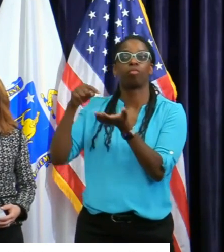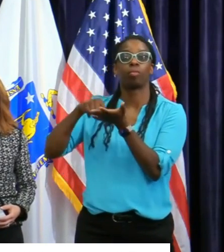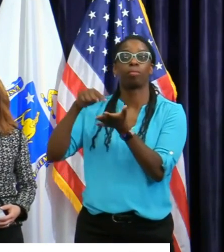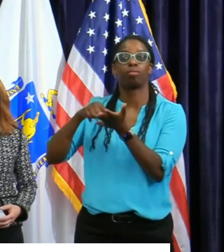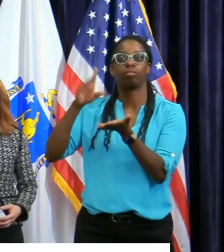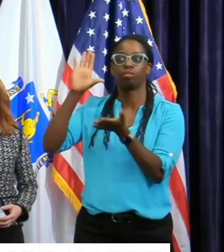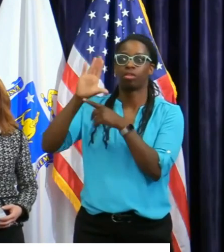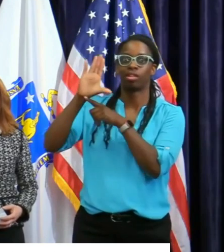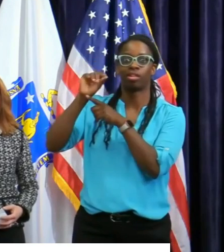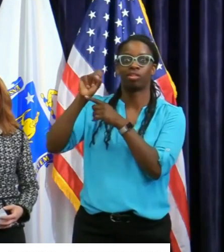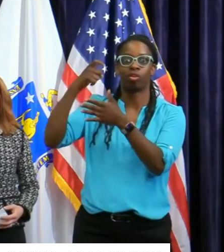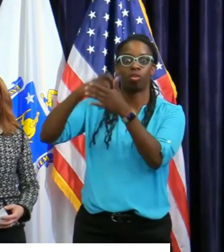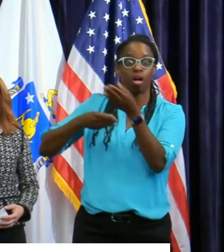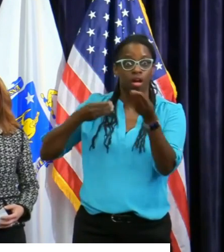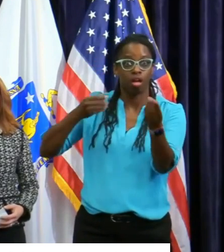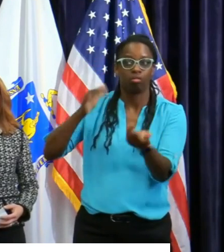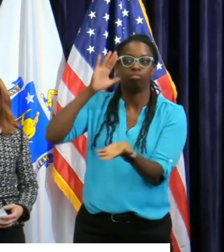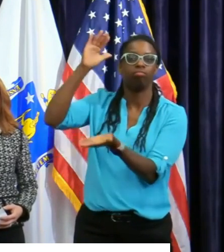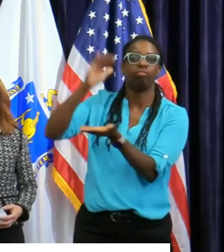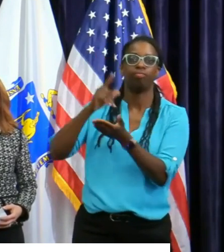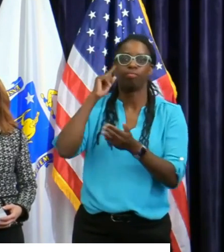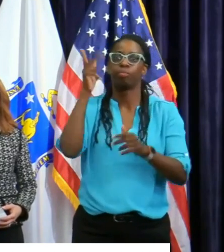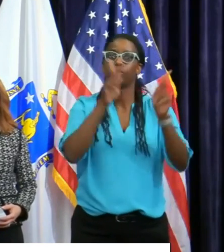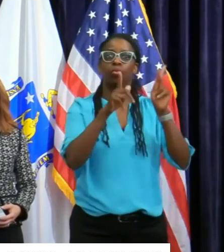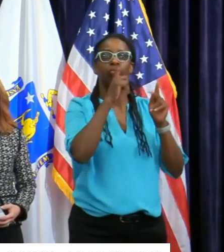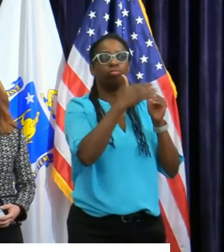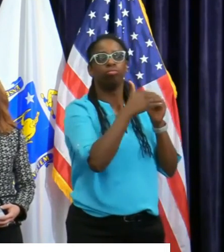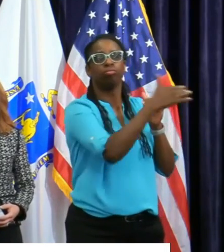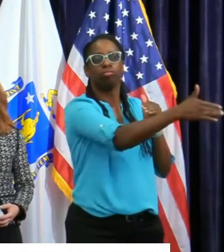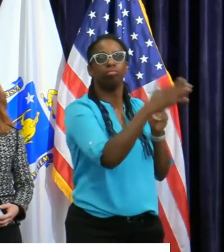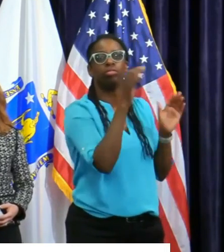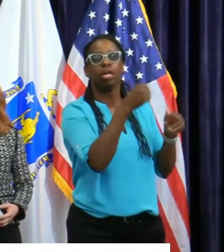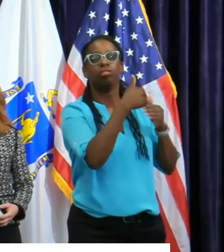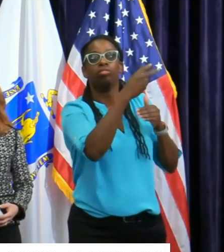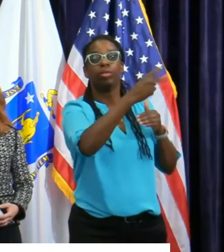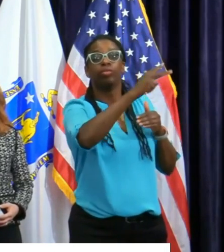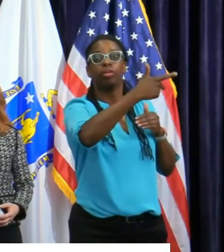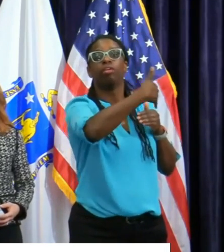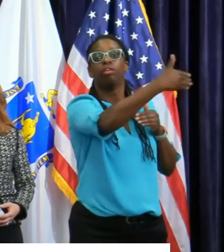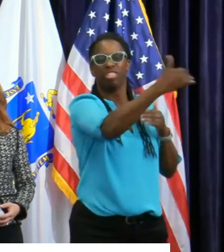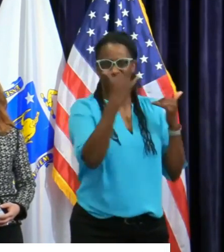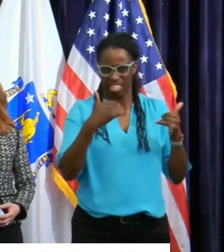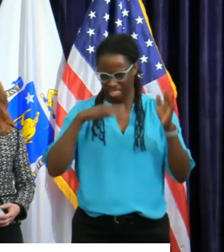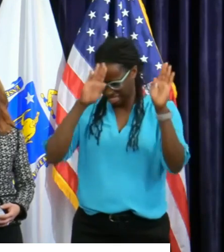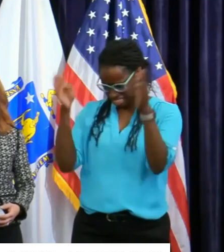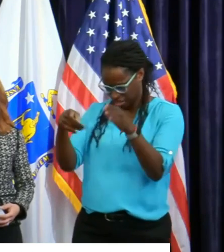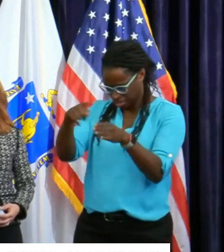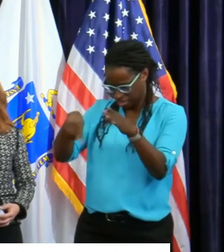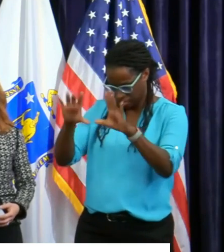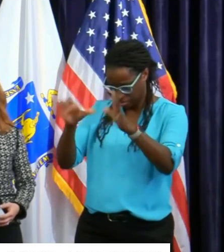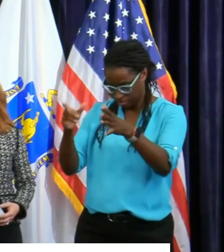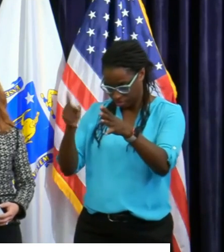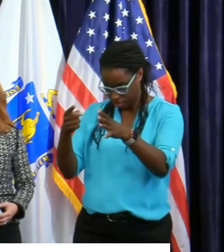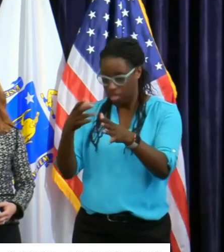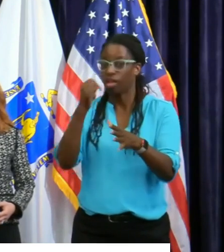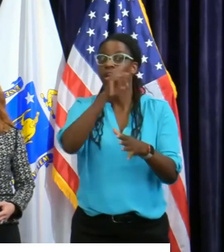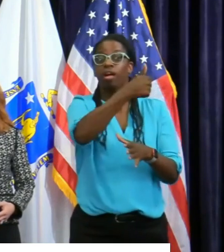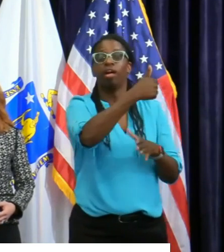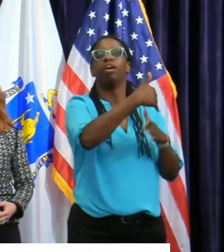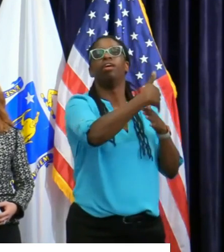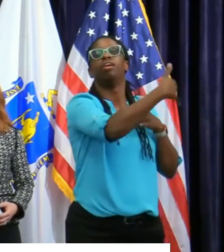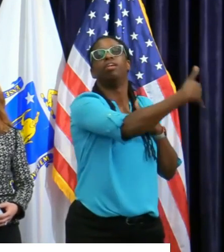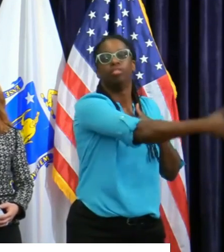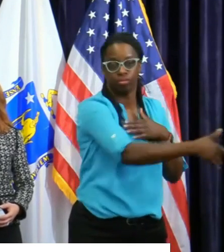for their residents going forward. We're in the process of finalizing plans to allow municipalities and other public entities